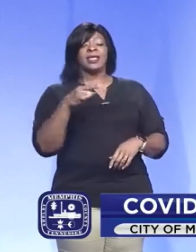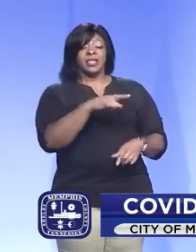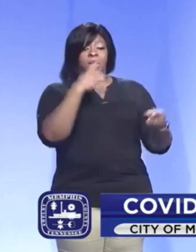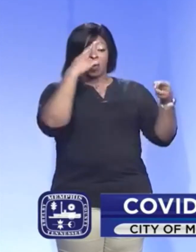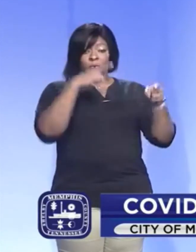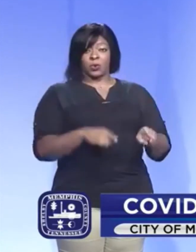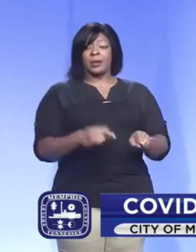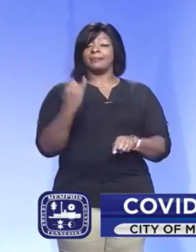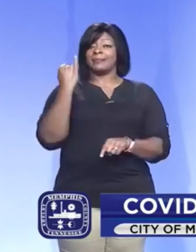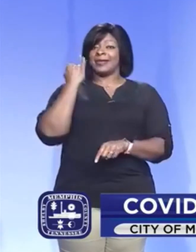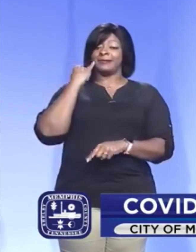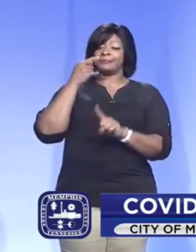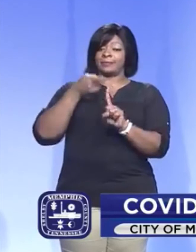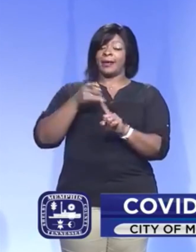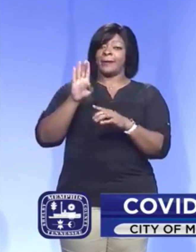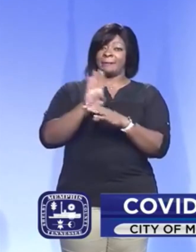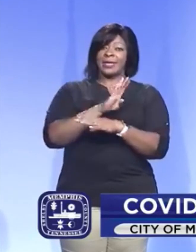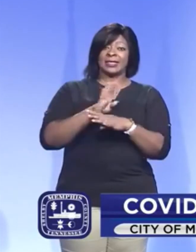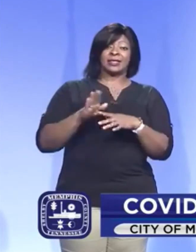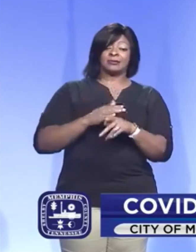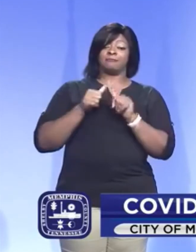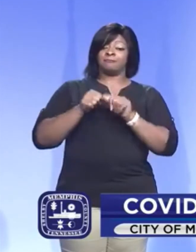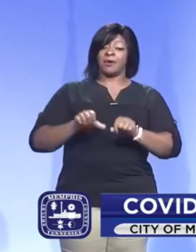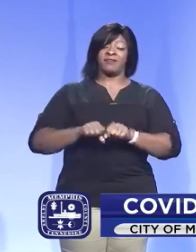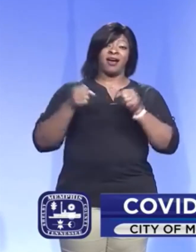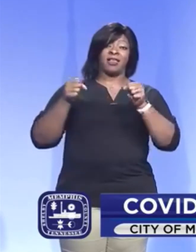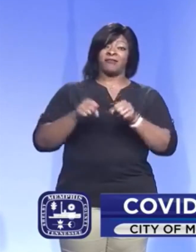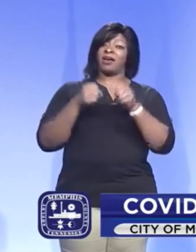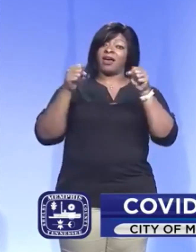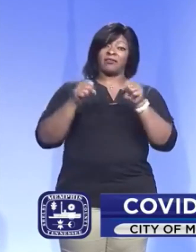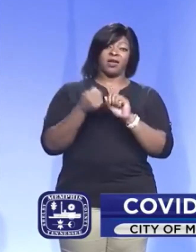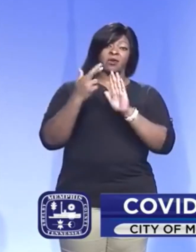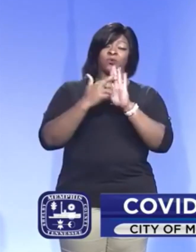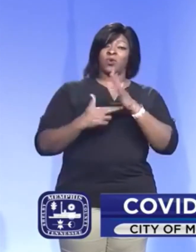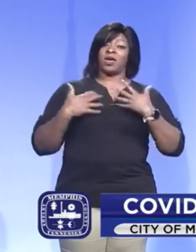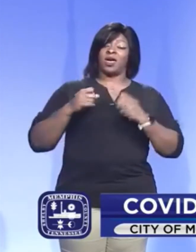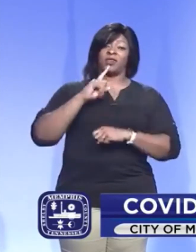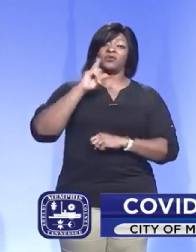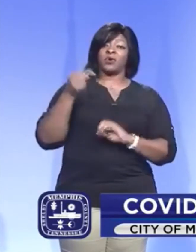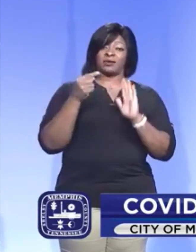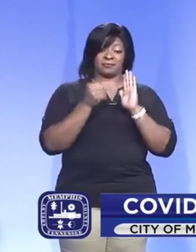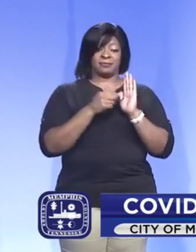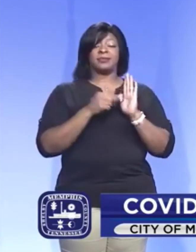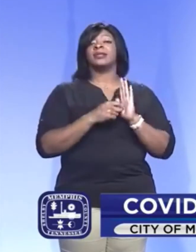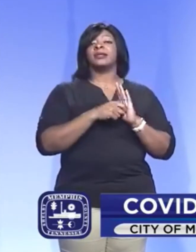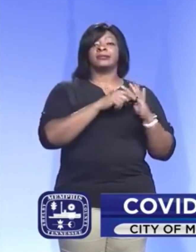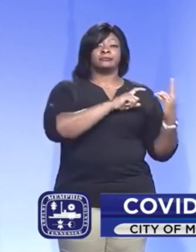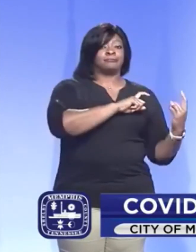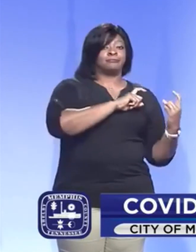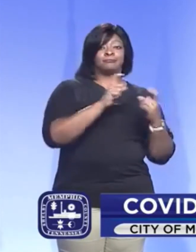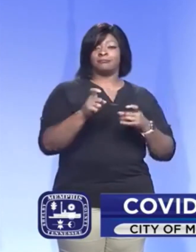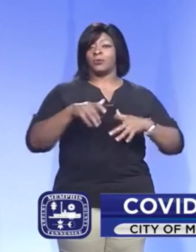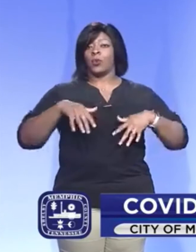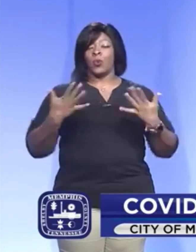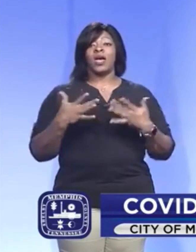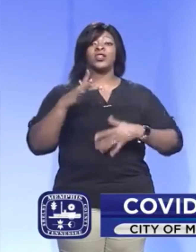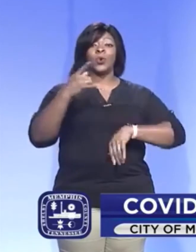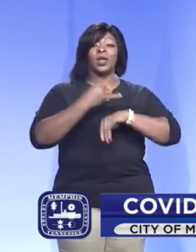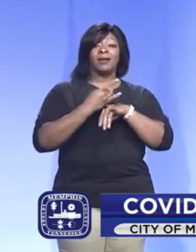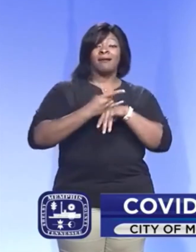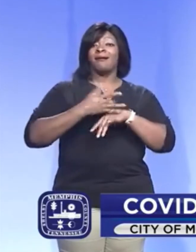if you are found to be in violation of the Health Directive, that would be grounds to have your liquor